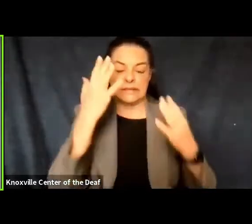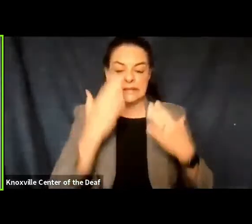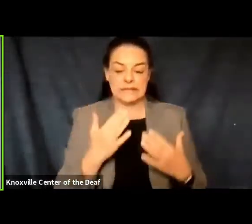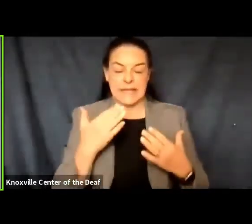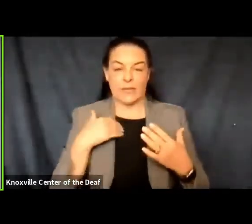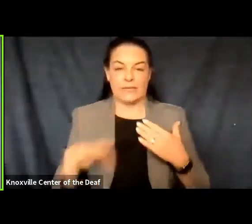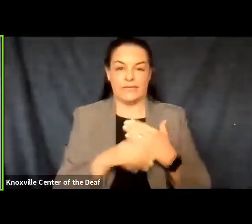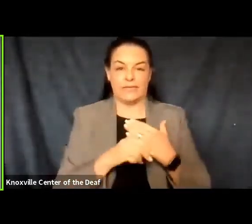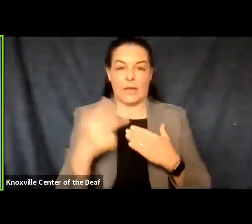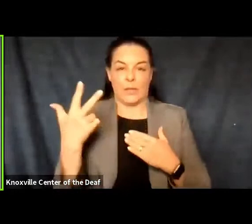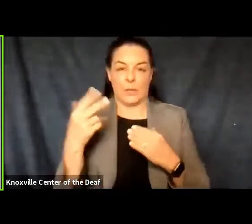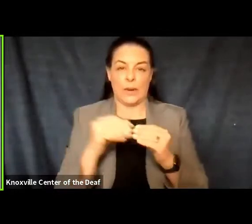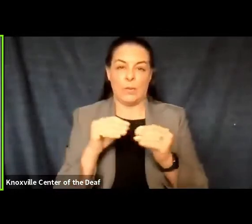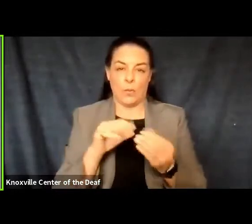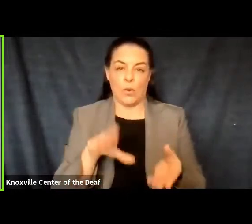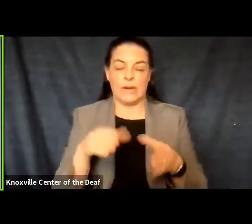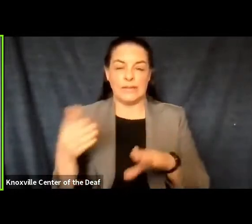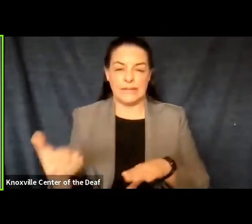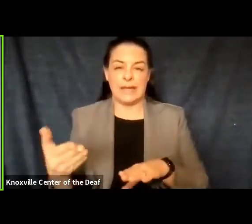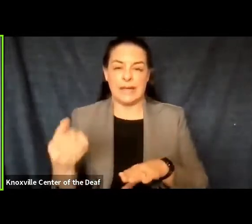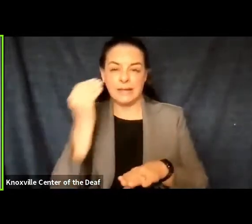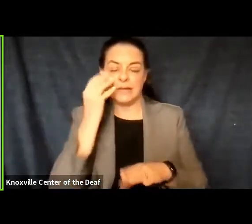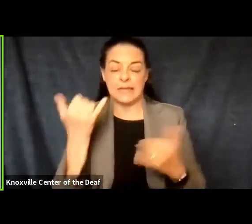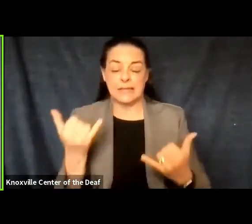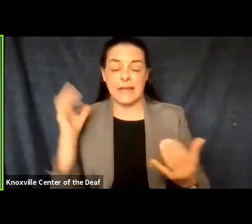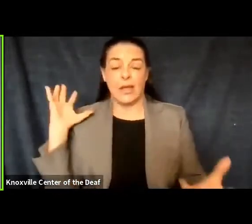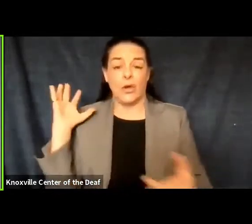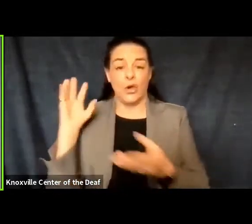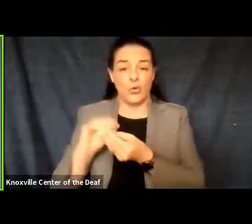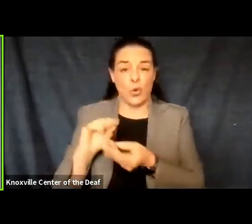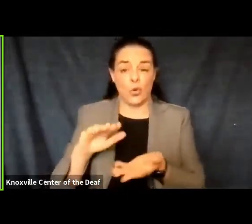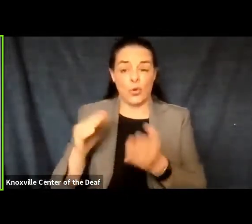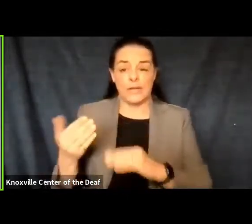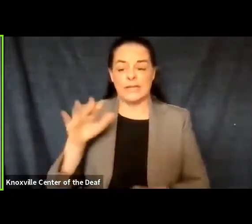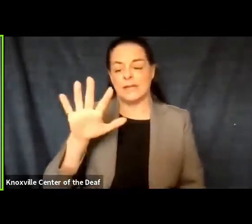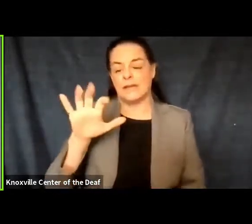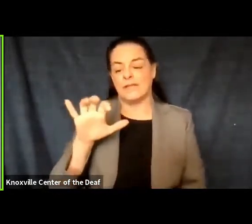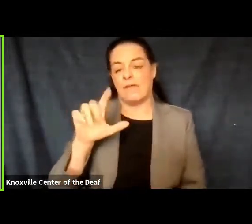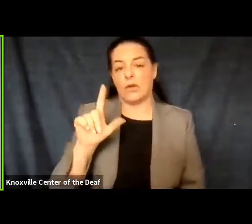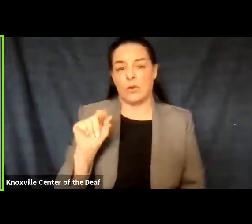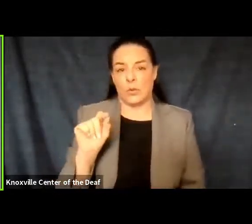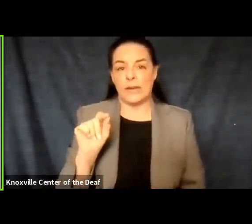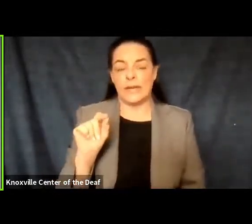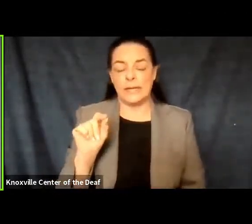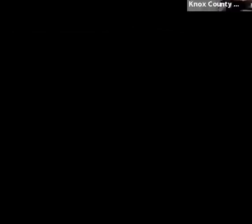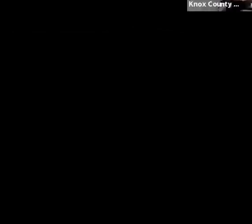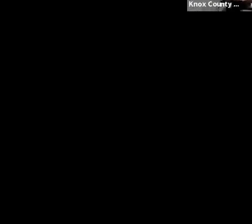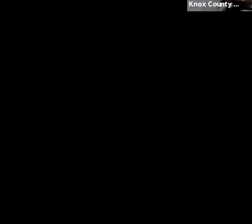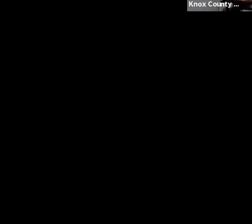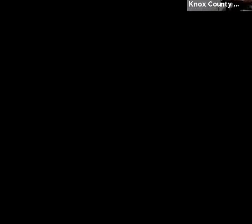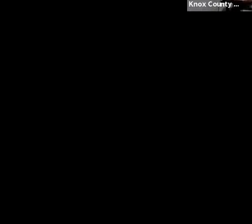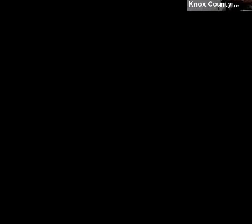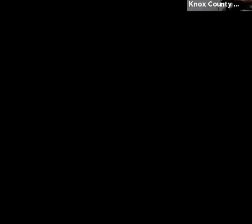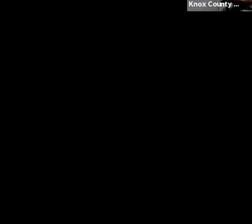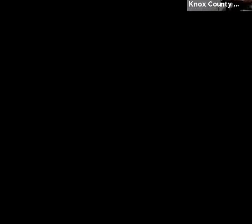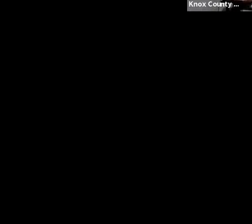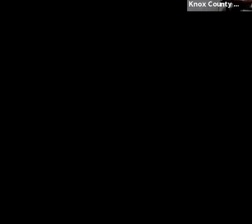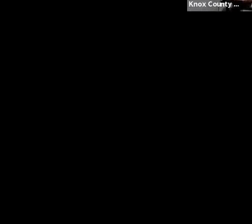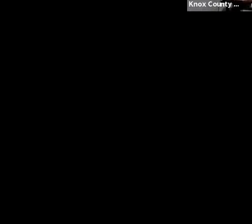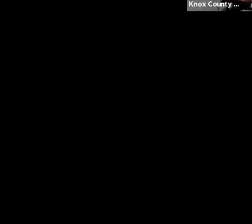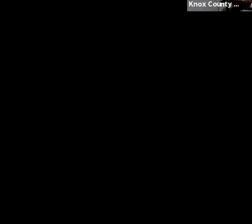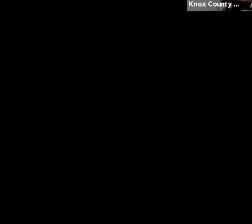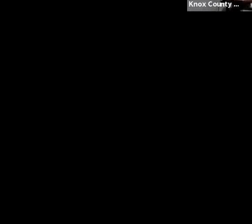have 3 additional deaths to report today, bringing our total to 520. Now we'll turn towards the